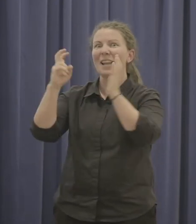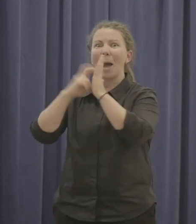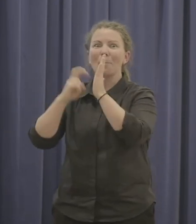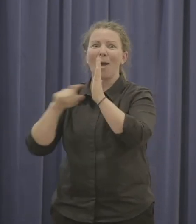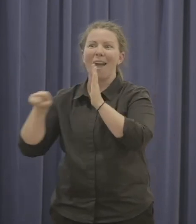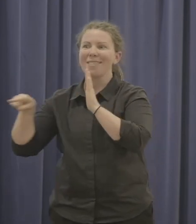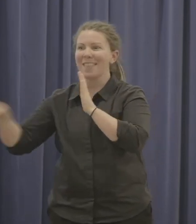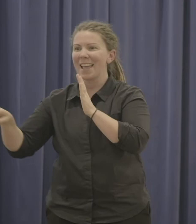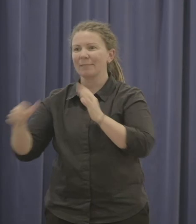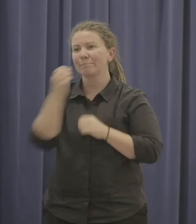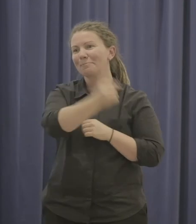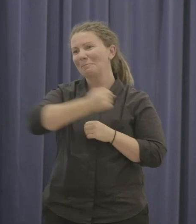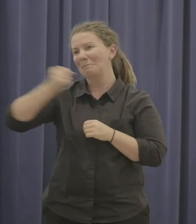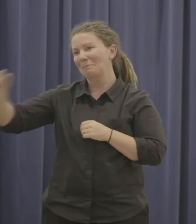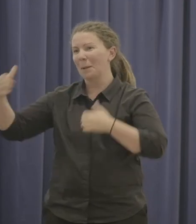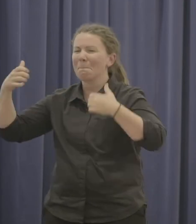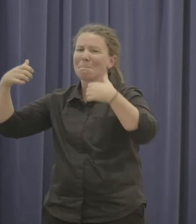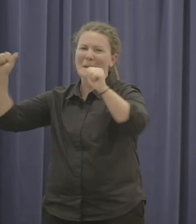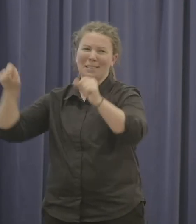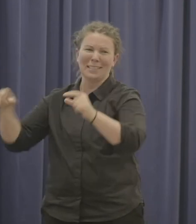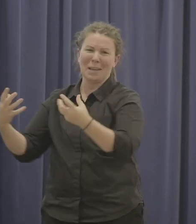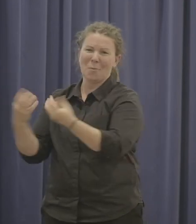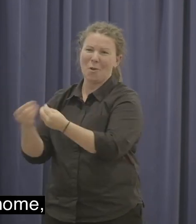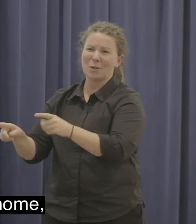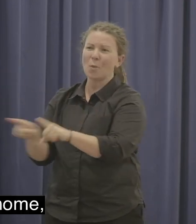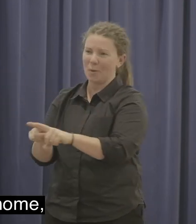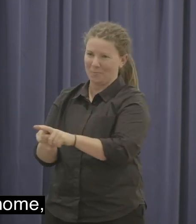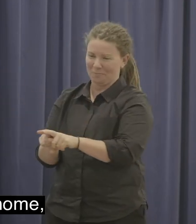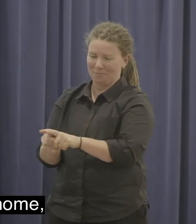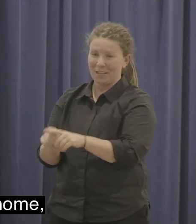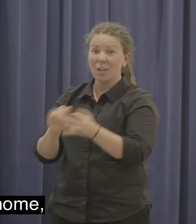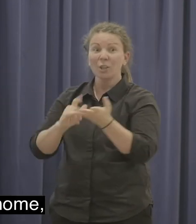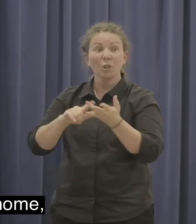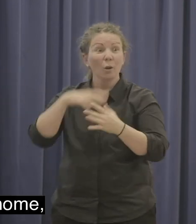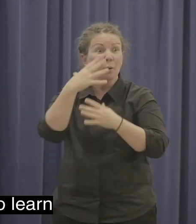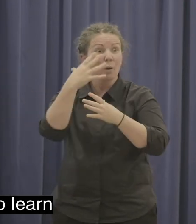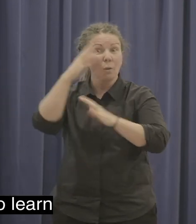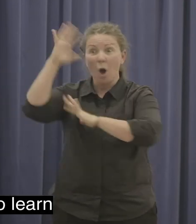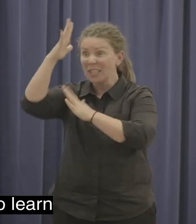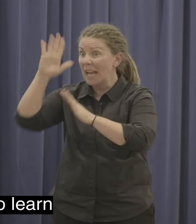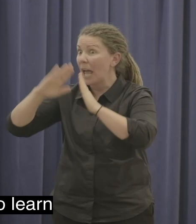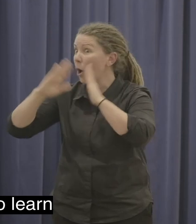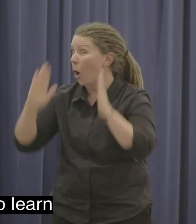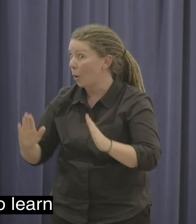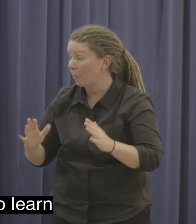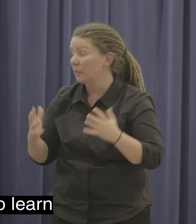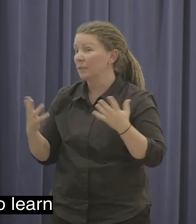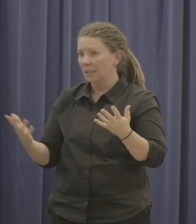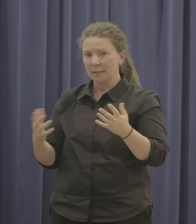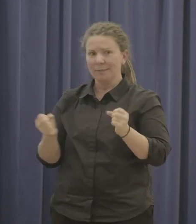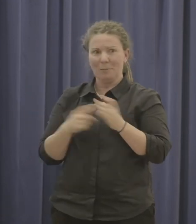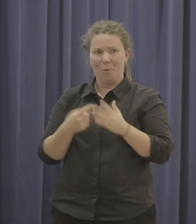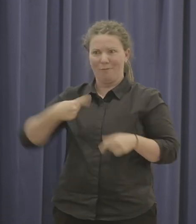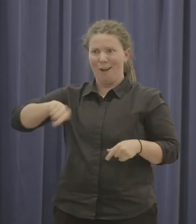apply for a position at Murdoch Childcare. To immerse Billy in Auslan at home, it was important for her family to learn